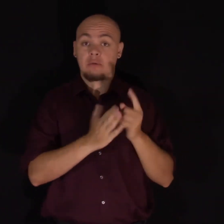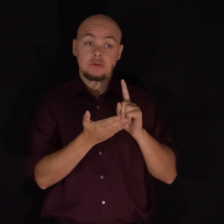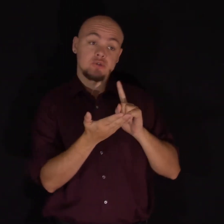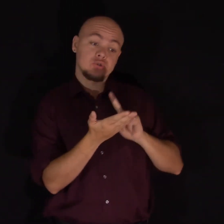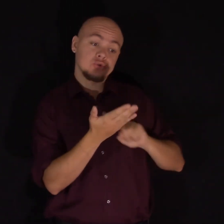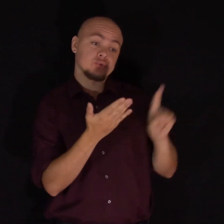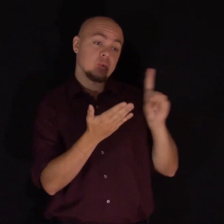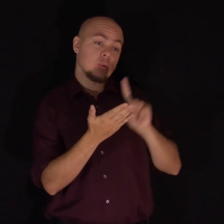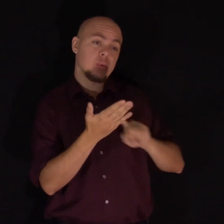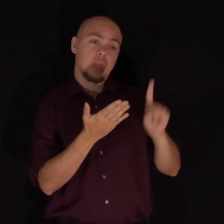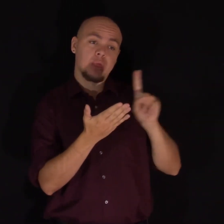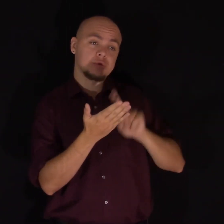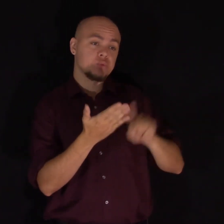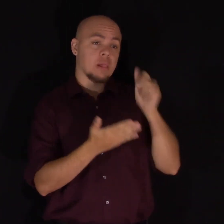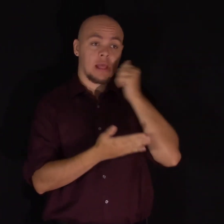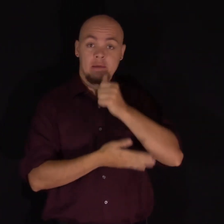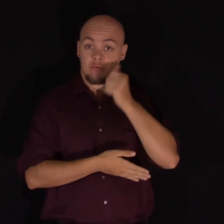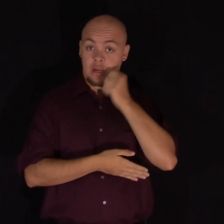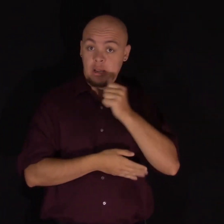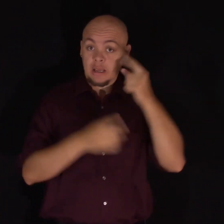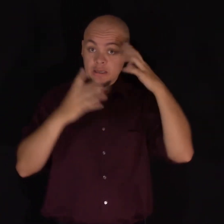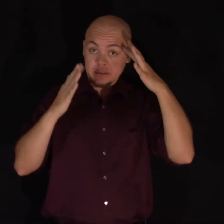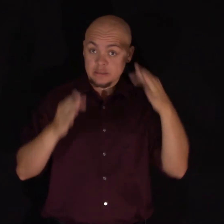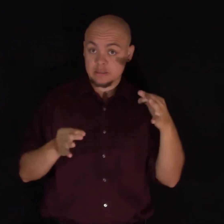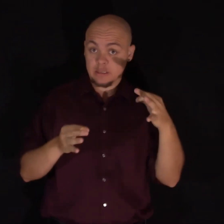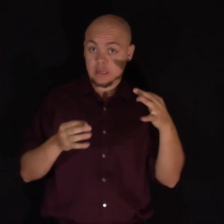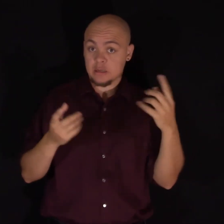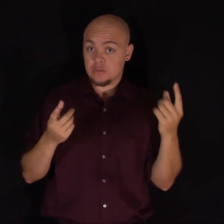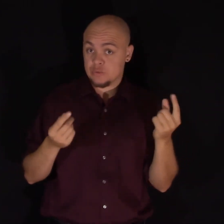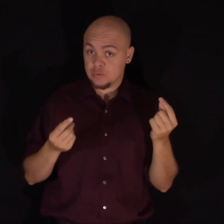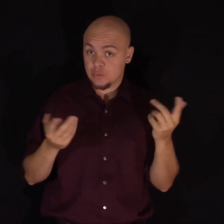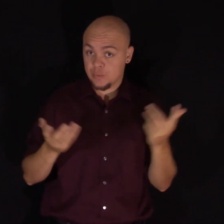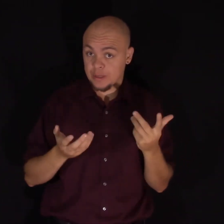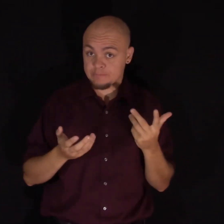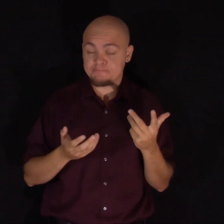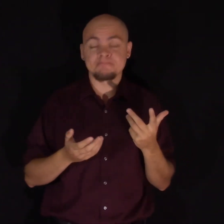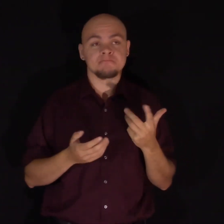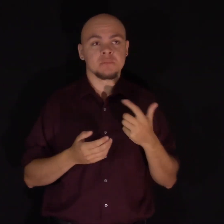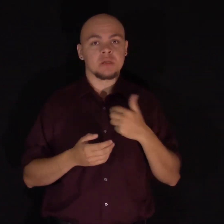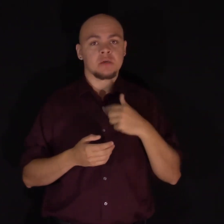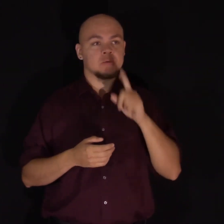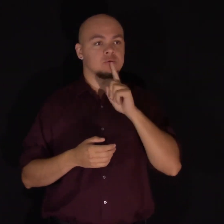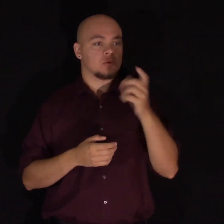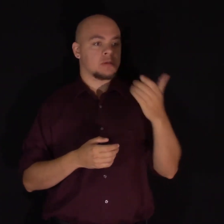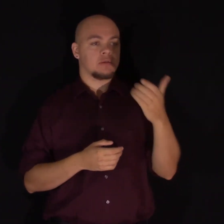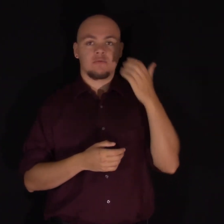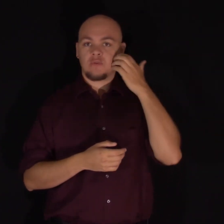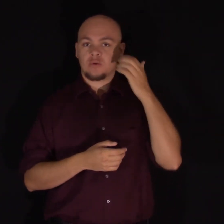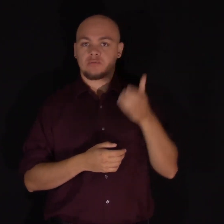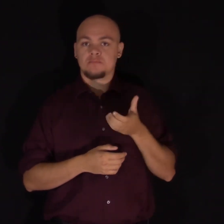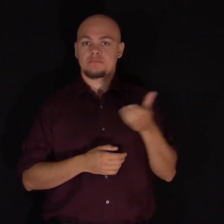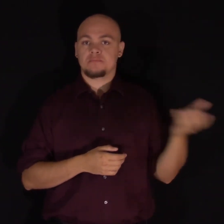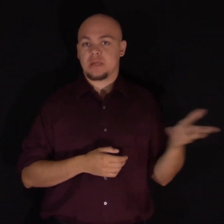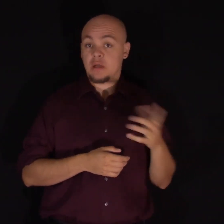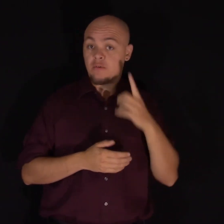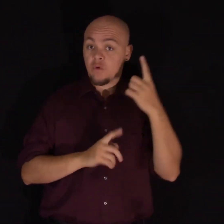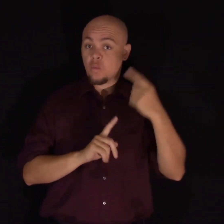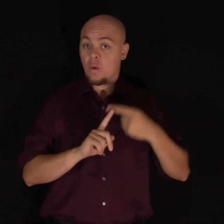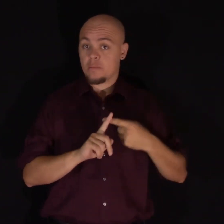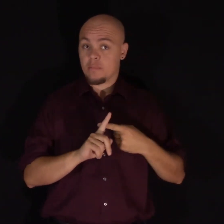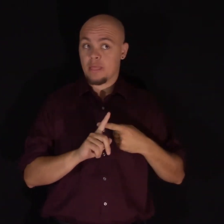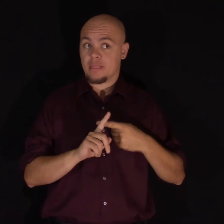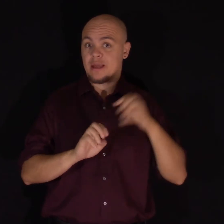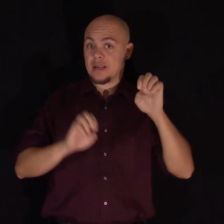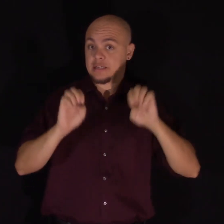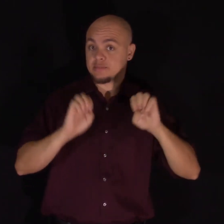every single day. And so I decided to essentially, for all intents and purposes, get rid of the thing for a month. As an experiment,